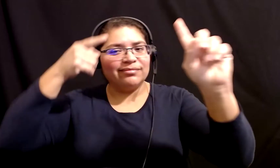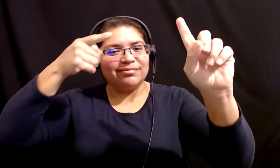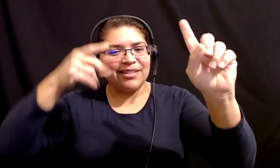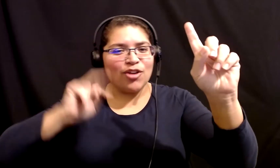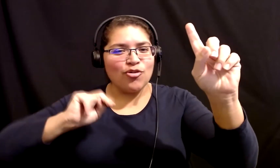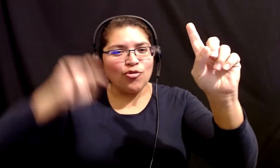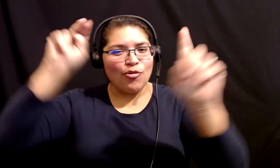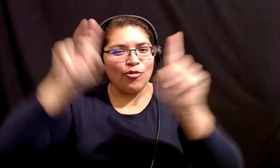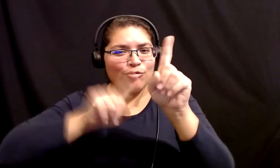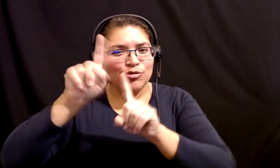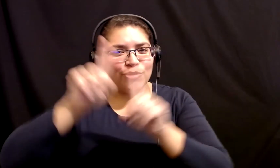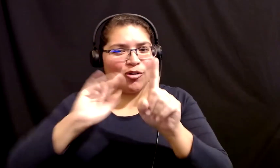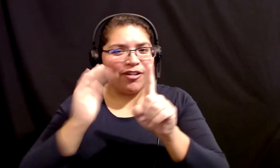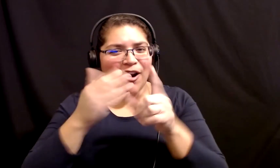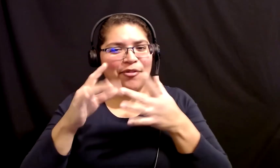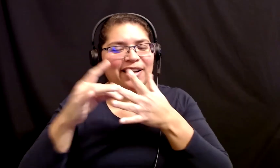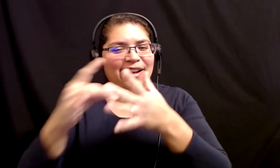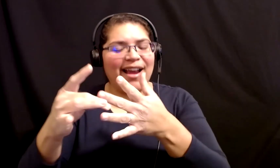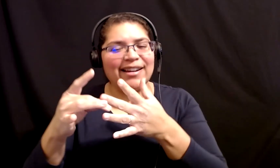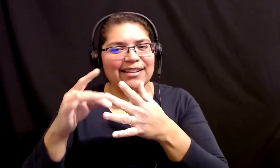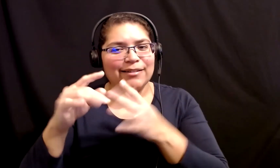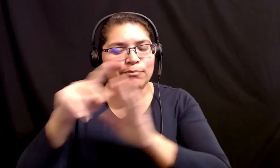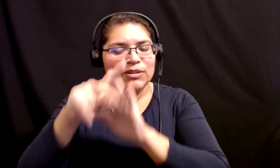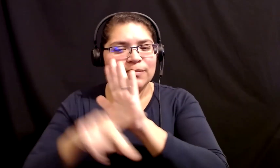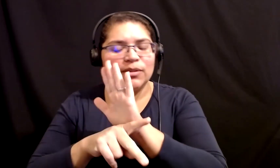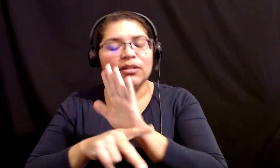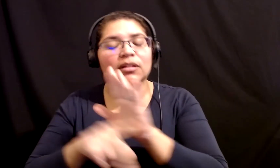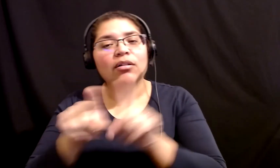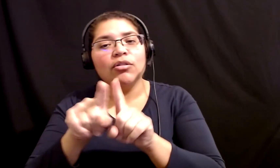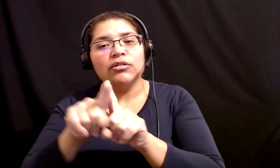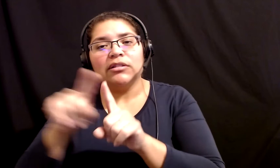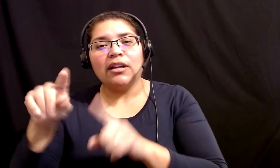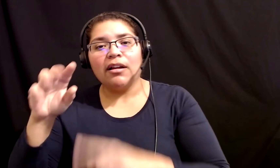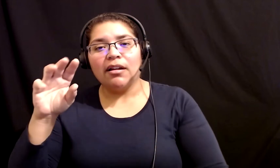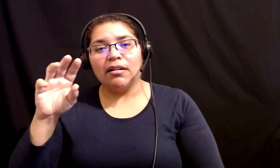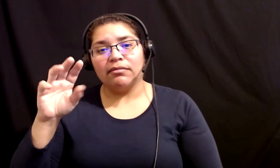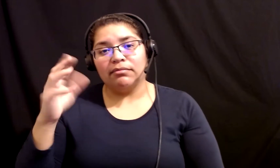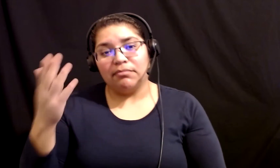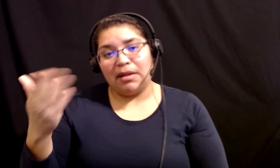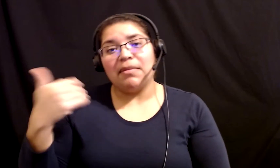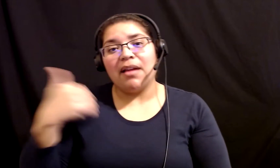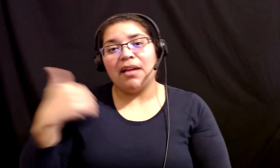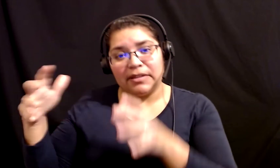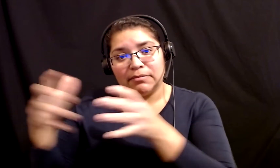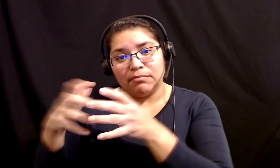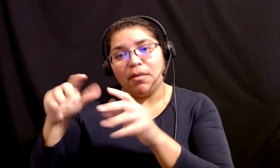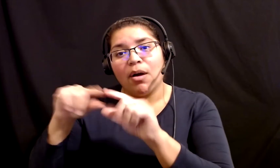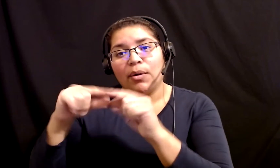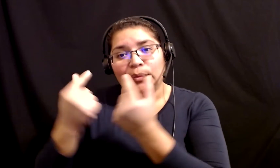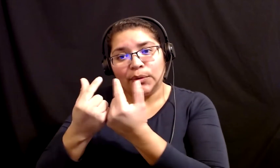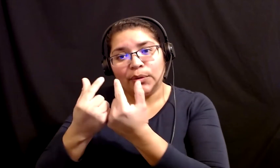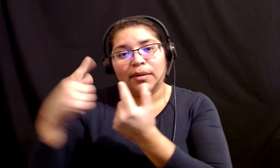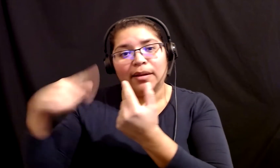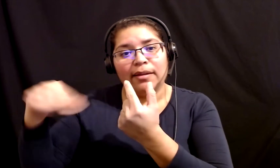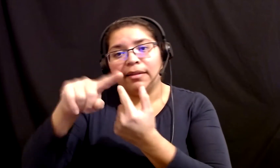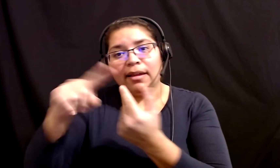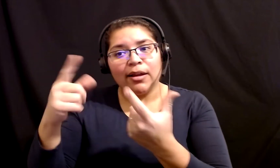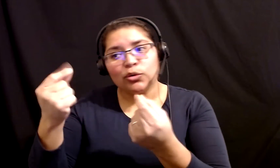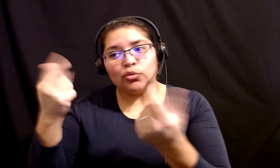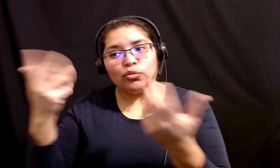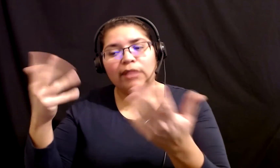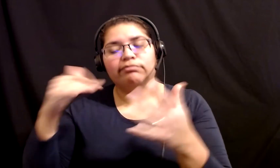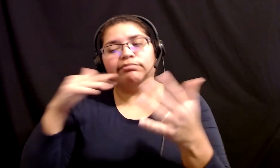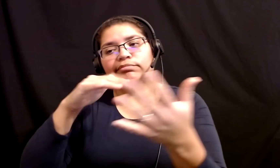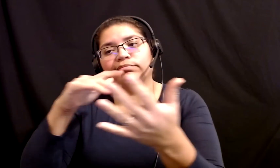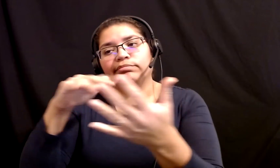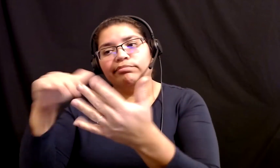principles. And another thought, Anne Marie, is maybe there is a small group who that's what they go out and study on in the next